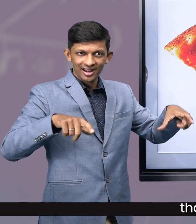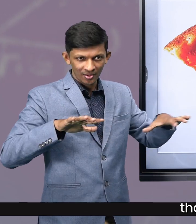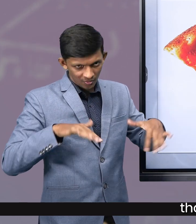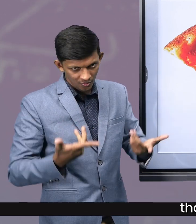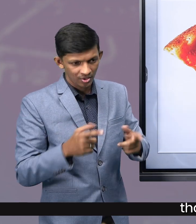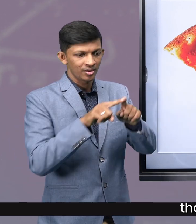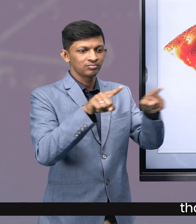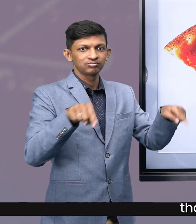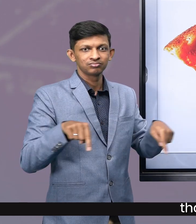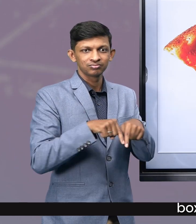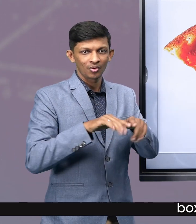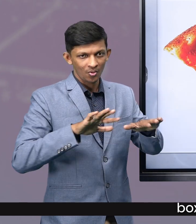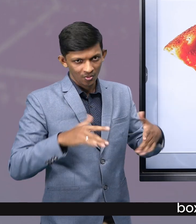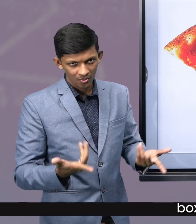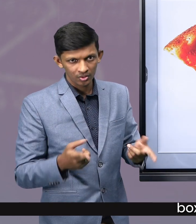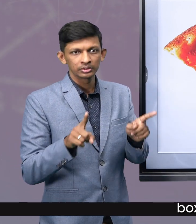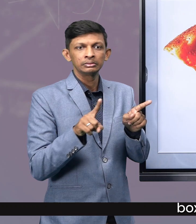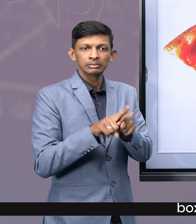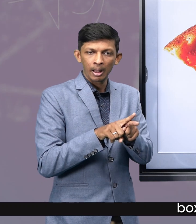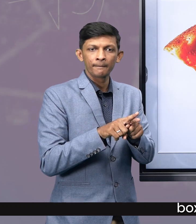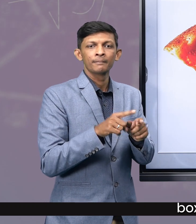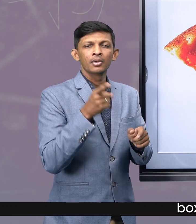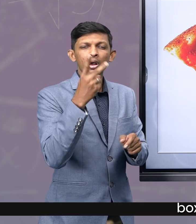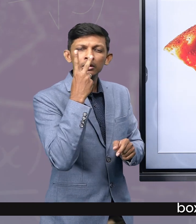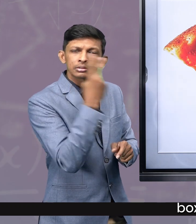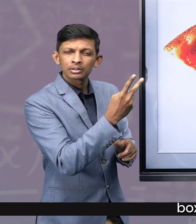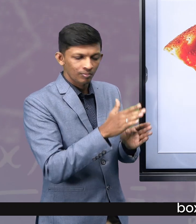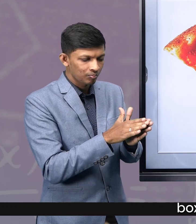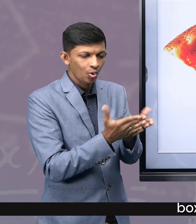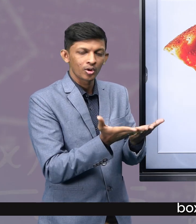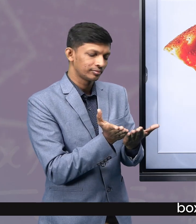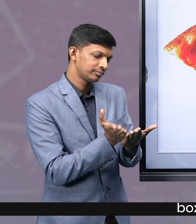on books, boxes, and even tables.